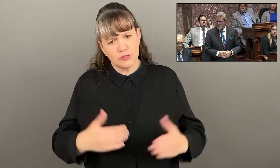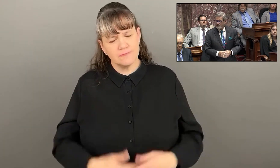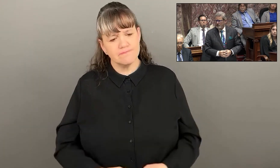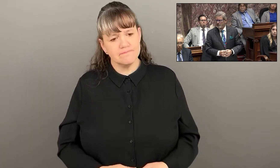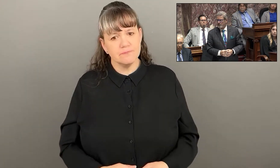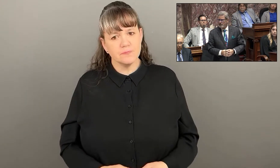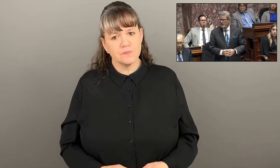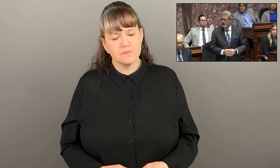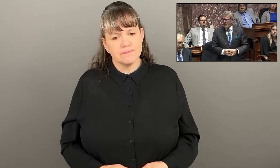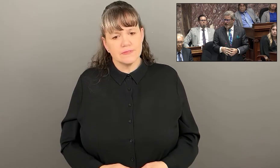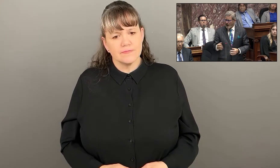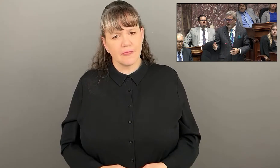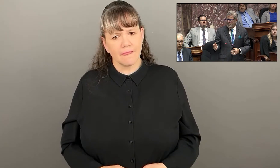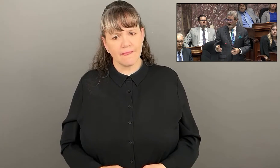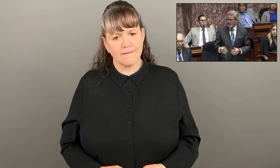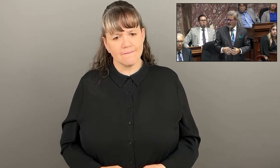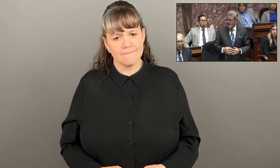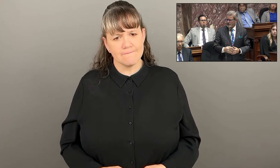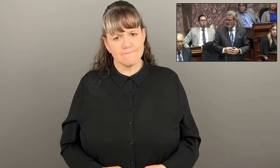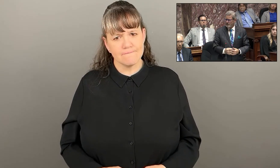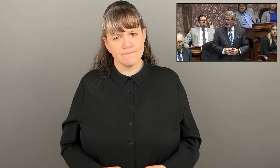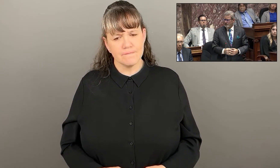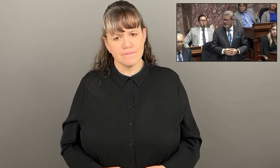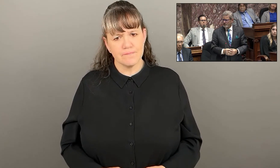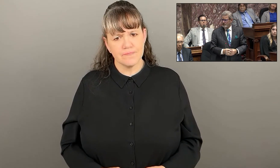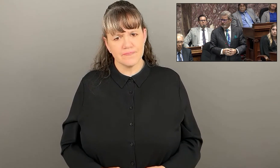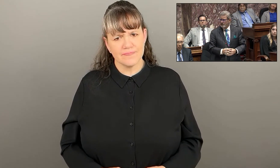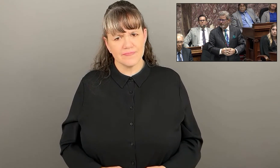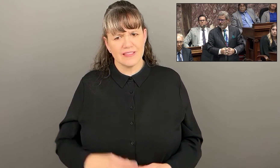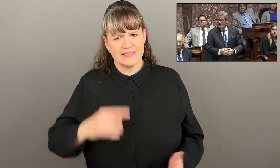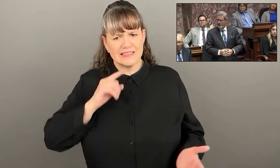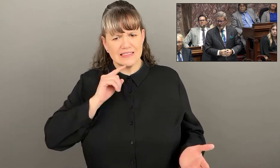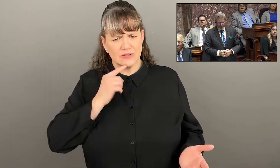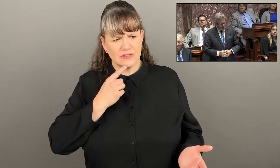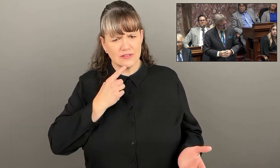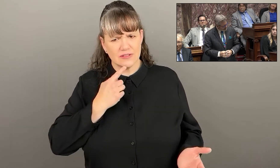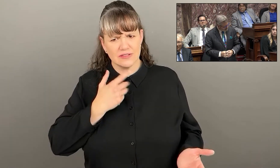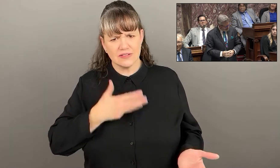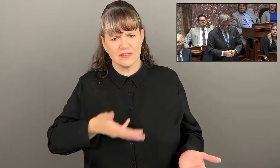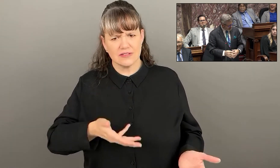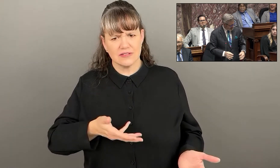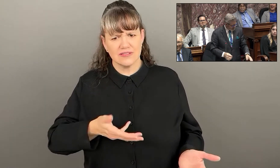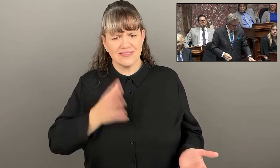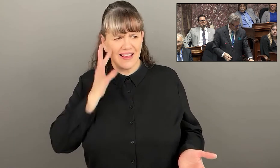serious. A cat has gone missing. And are you apologizing?